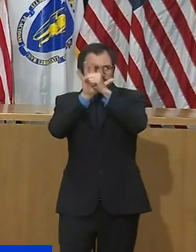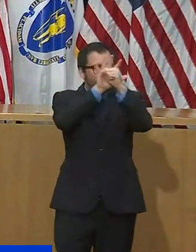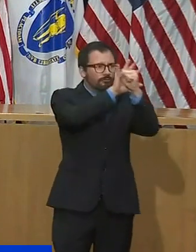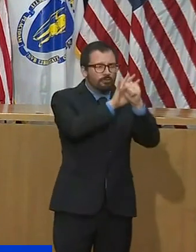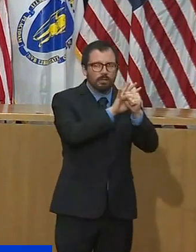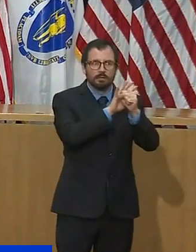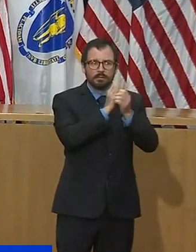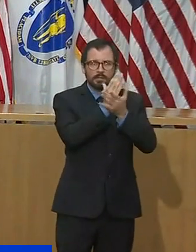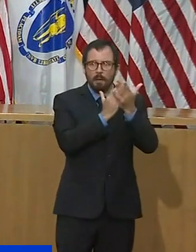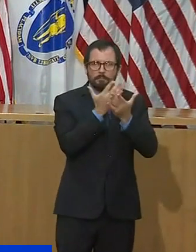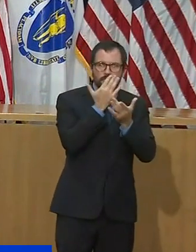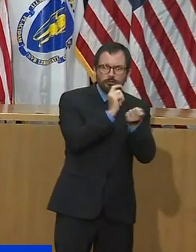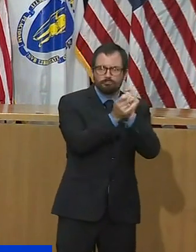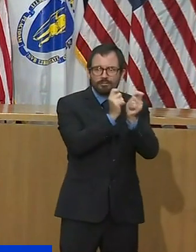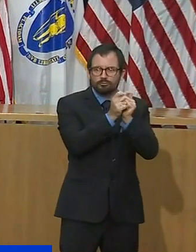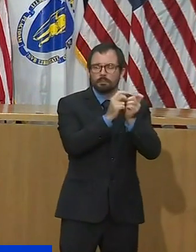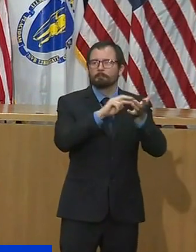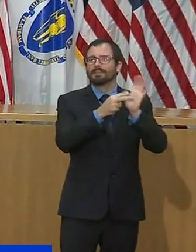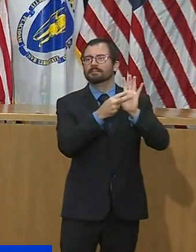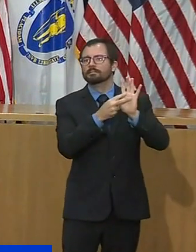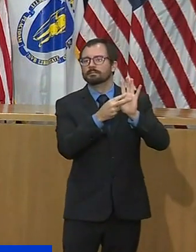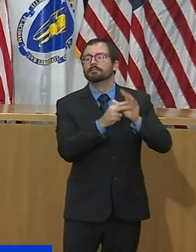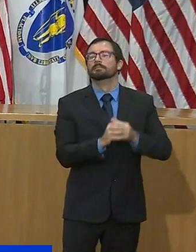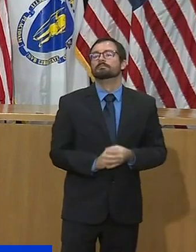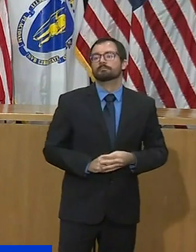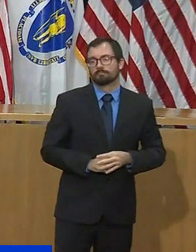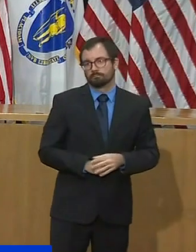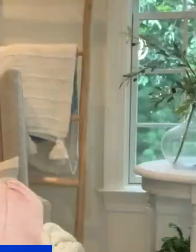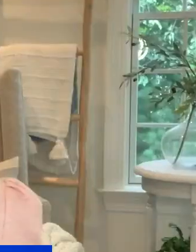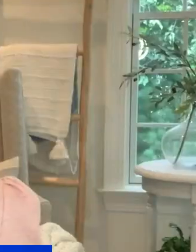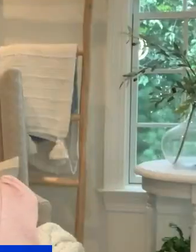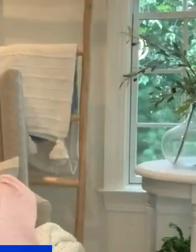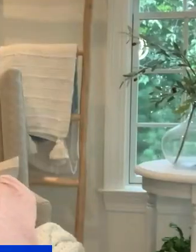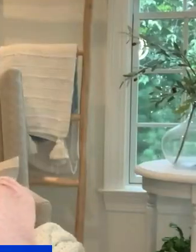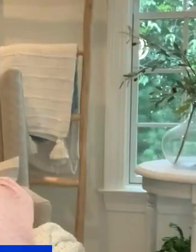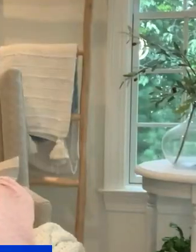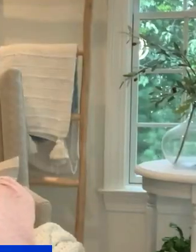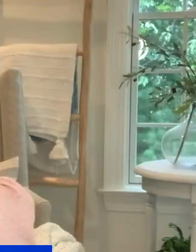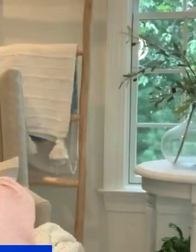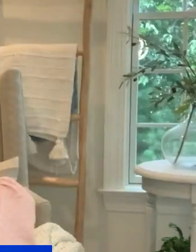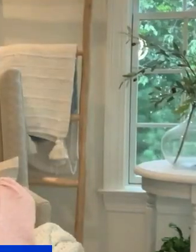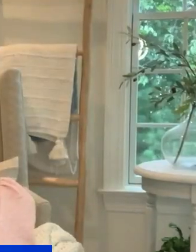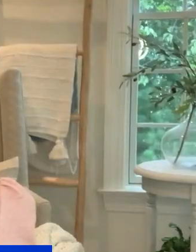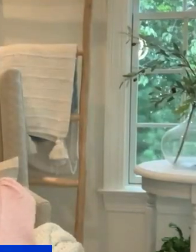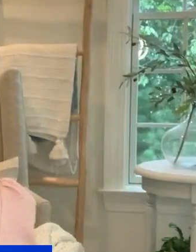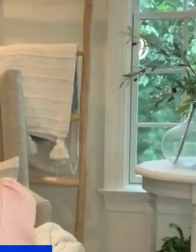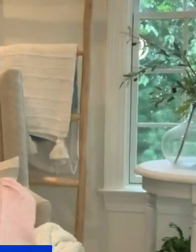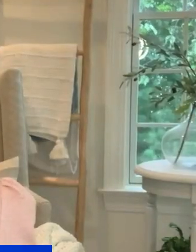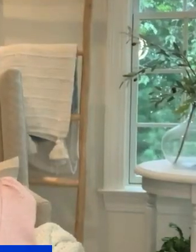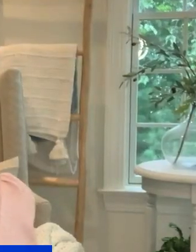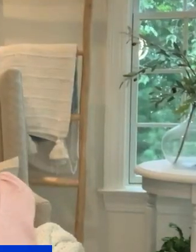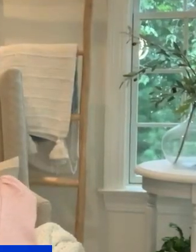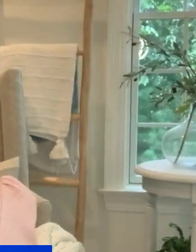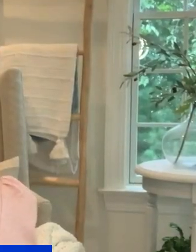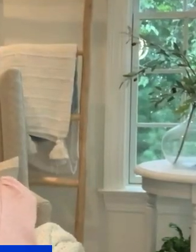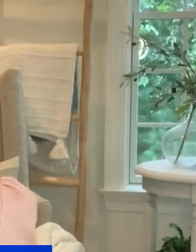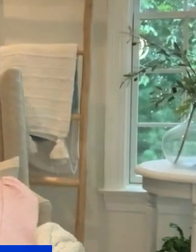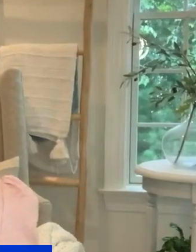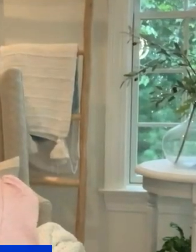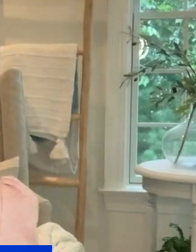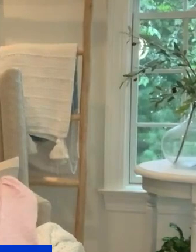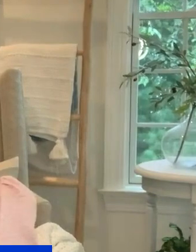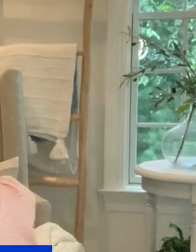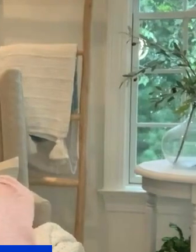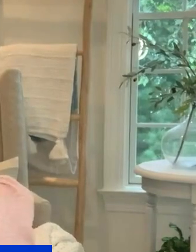will reveal itself. Now, also today, Governor Baker announced more free COVID testing throughout the state, added to the